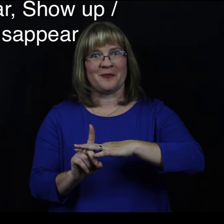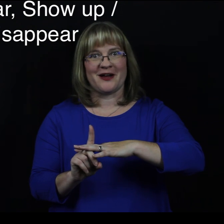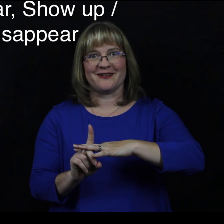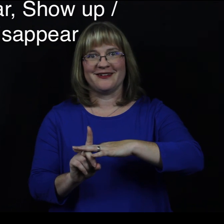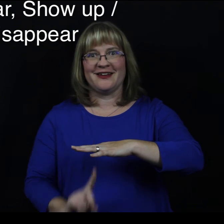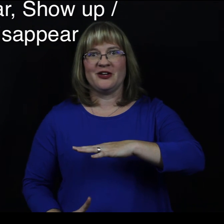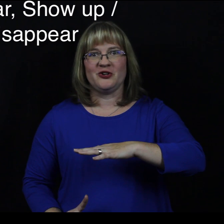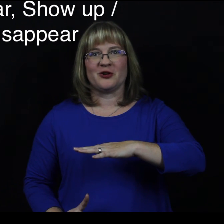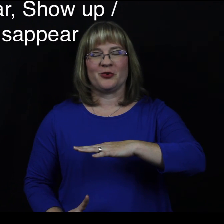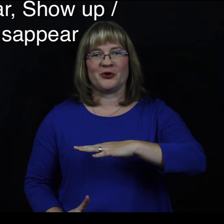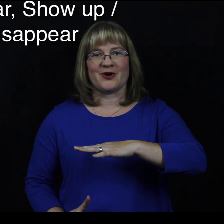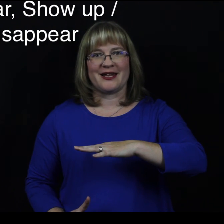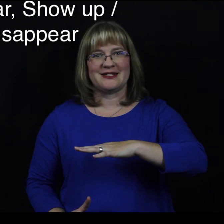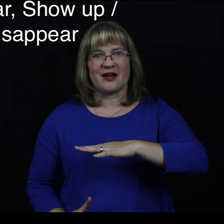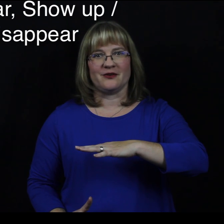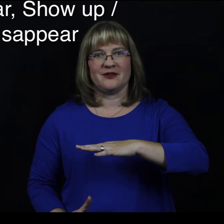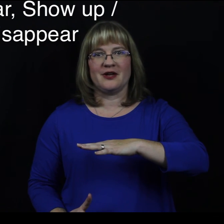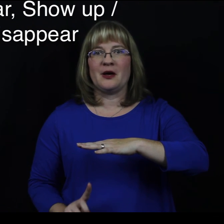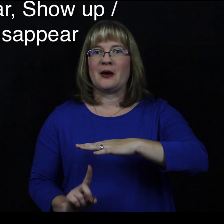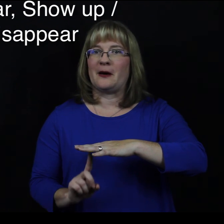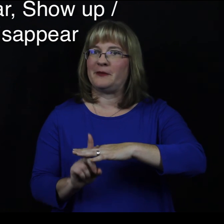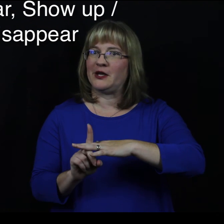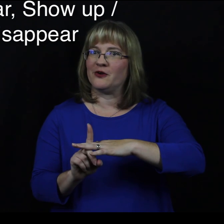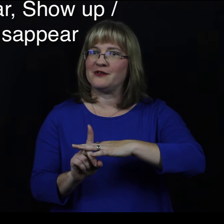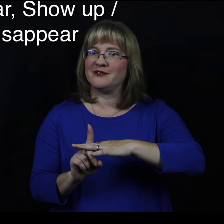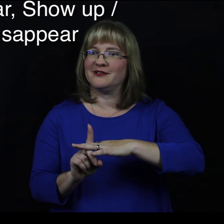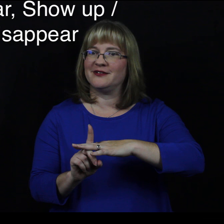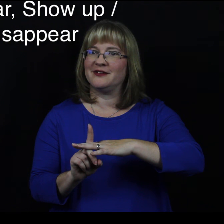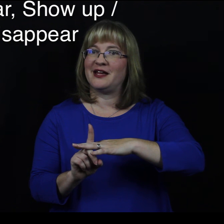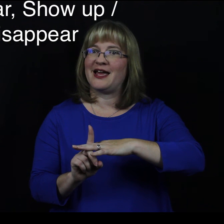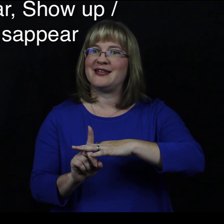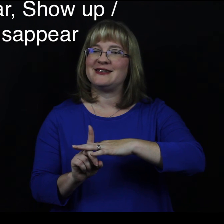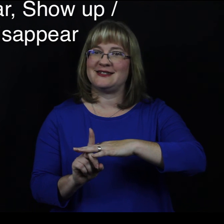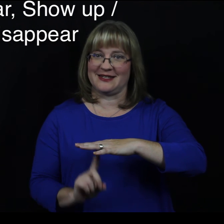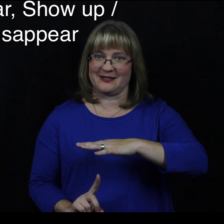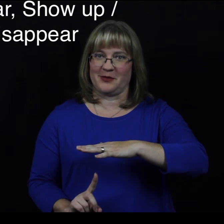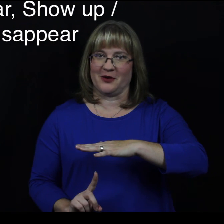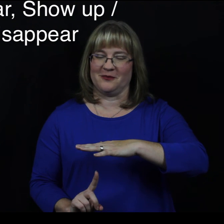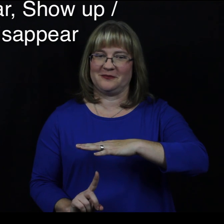drop out, you're going to pull your hand down. Appear and disappear.